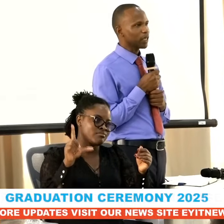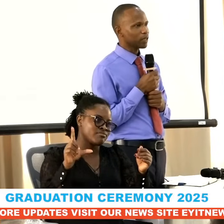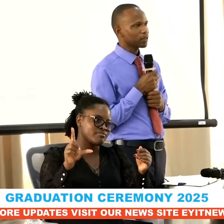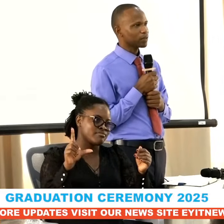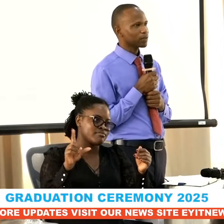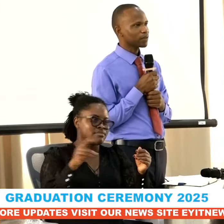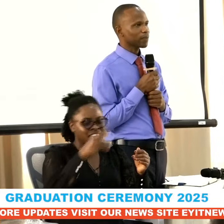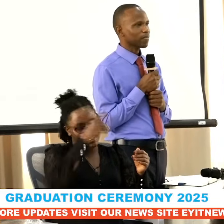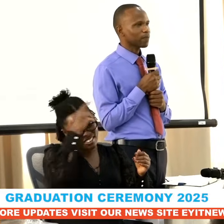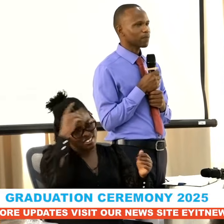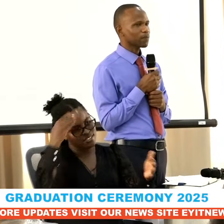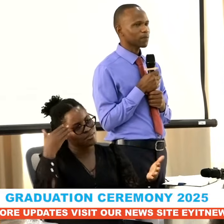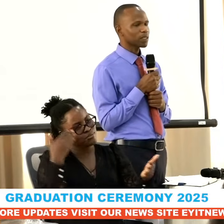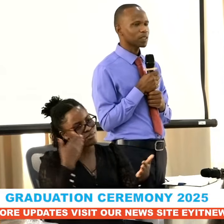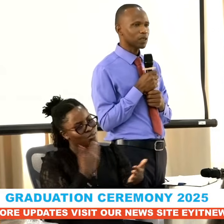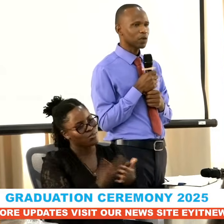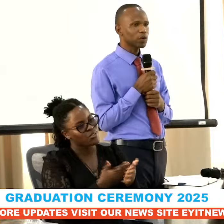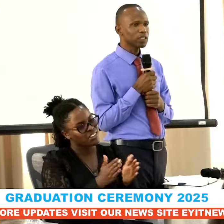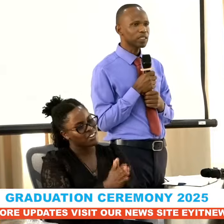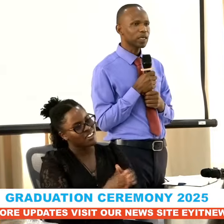supported us